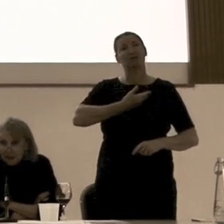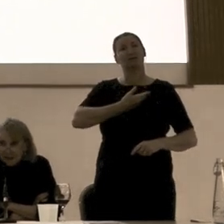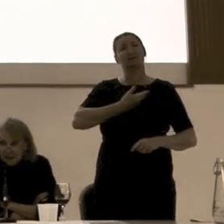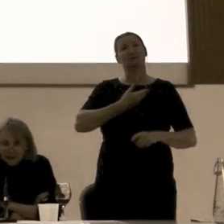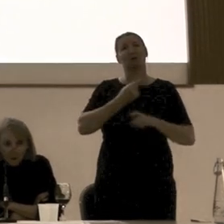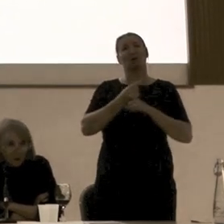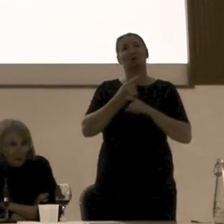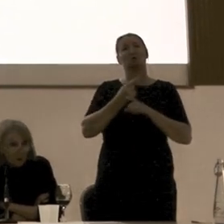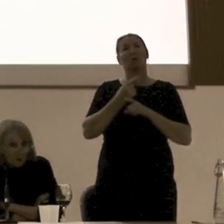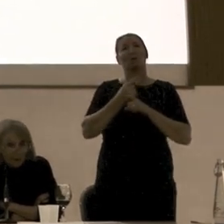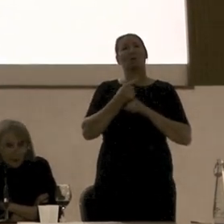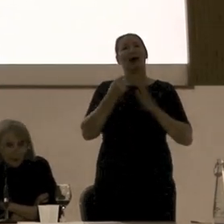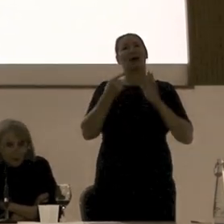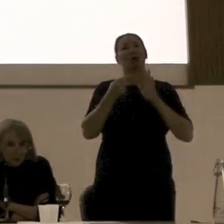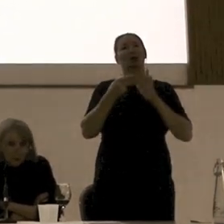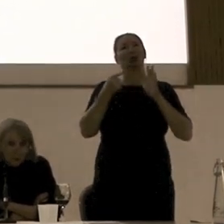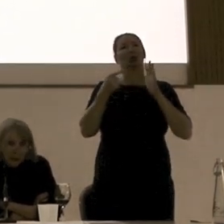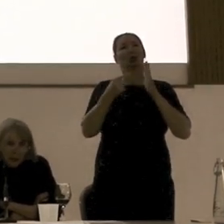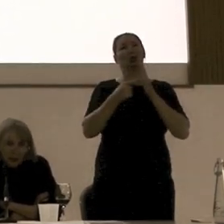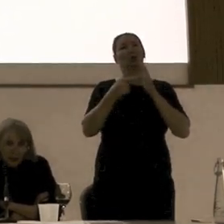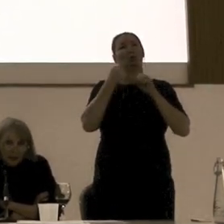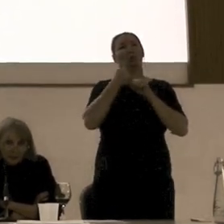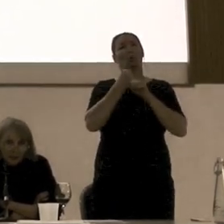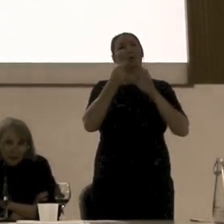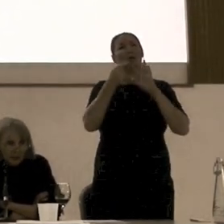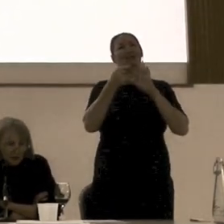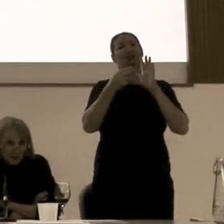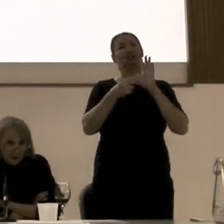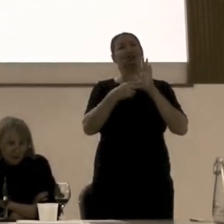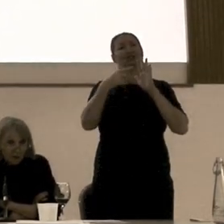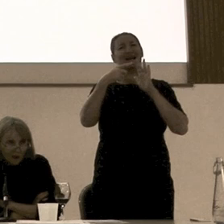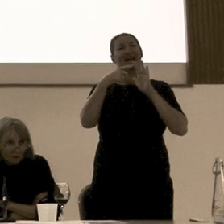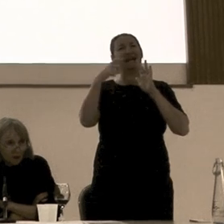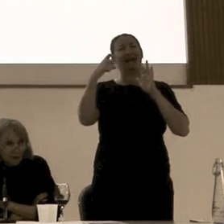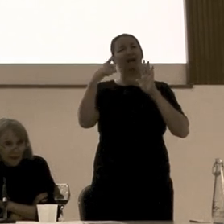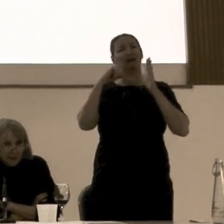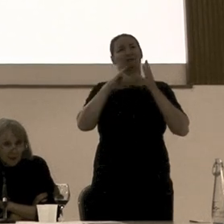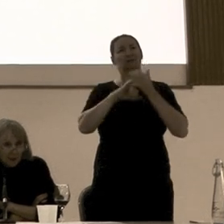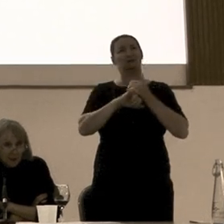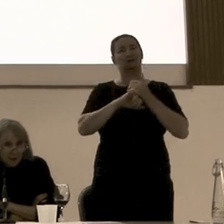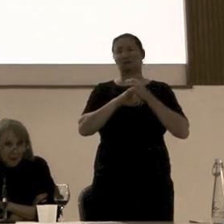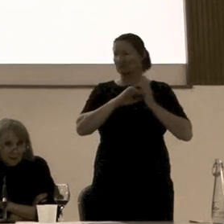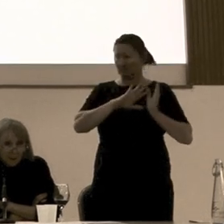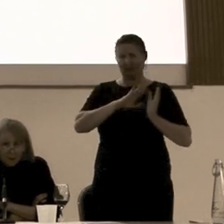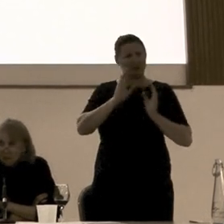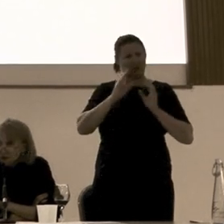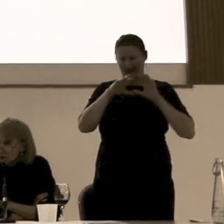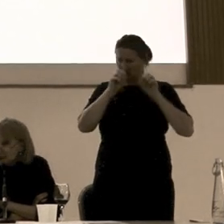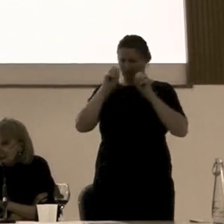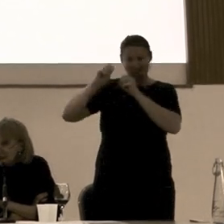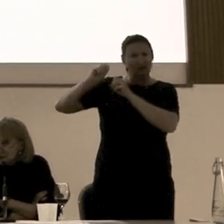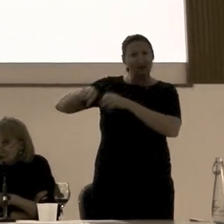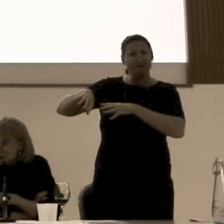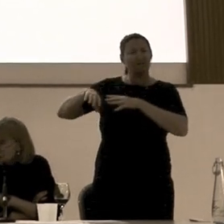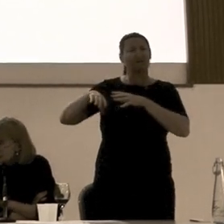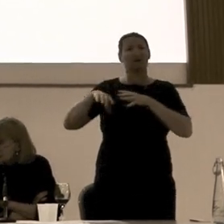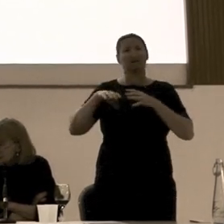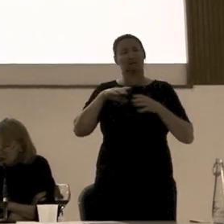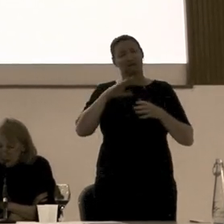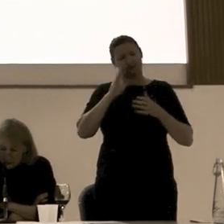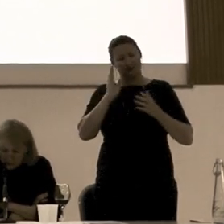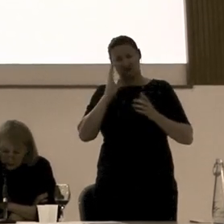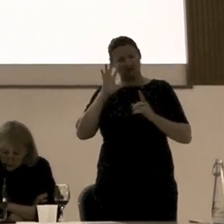eugenic ideas that were no longer acceptable, and that it was just morally wrong to segregate people on the basis of